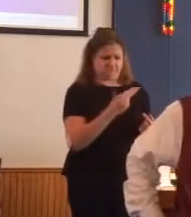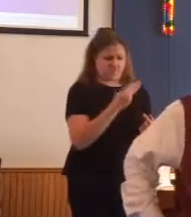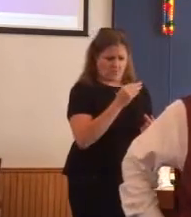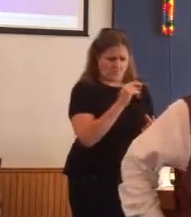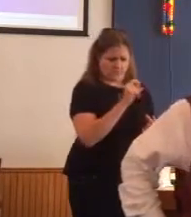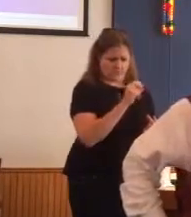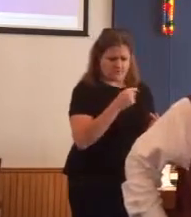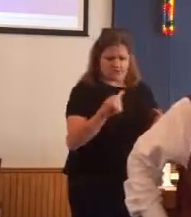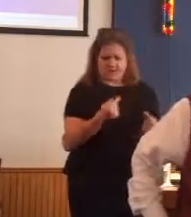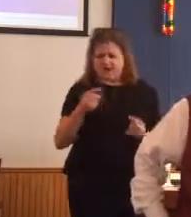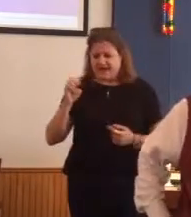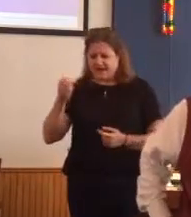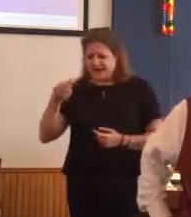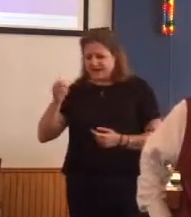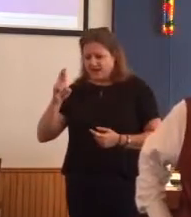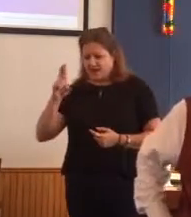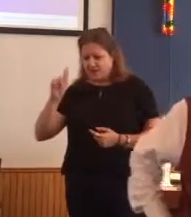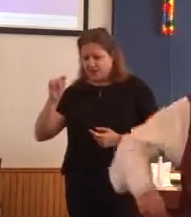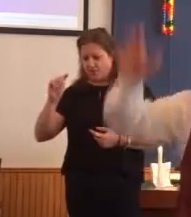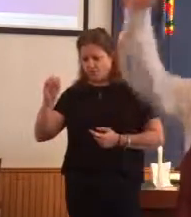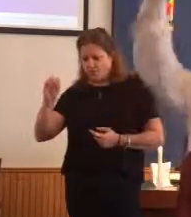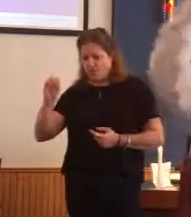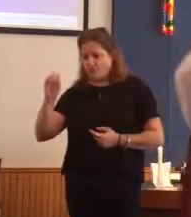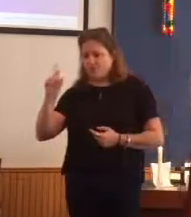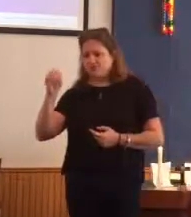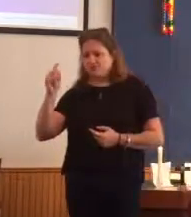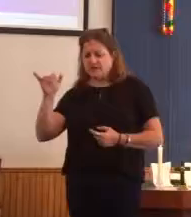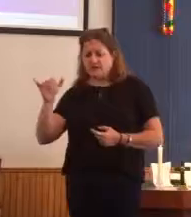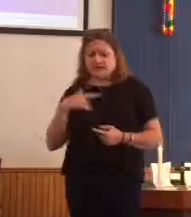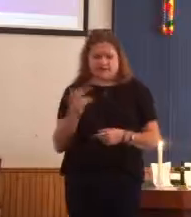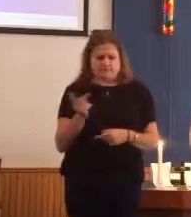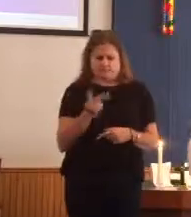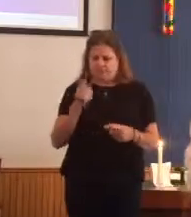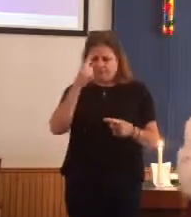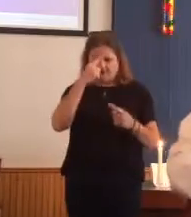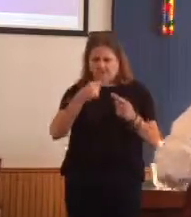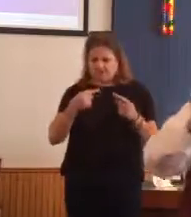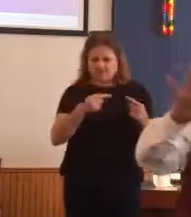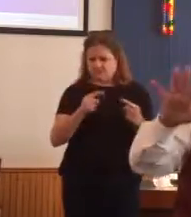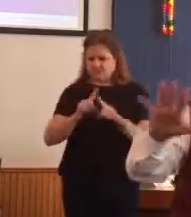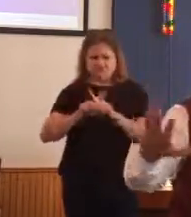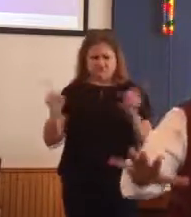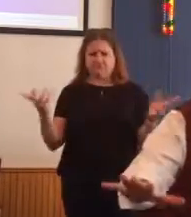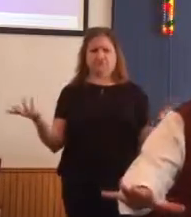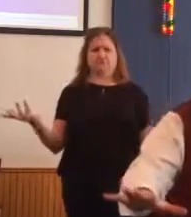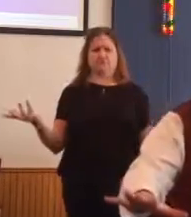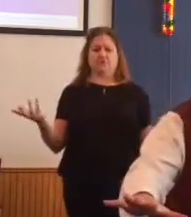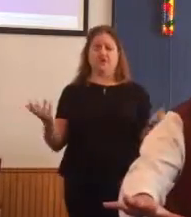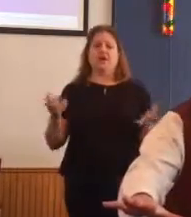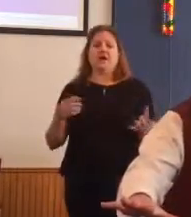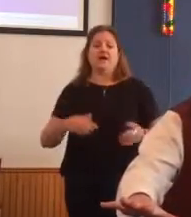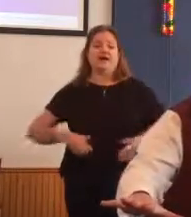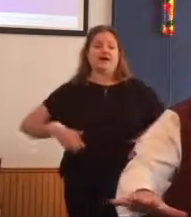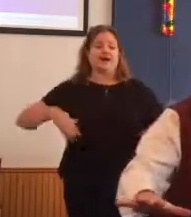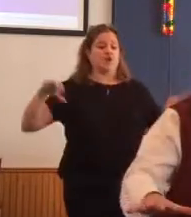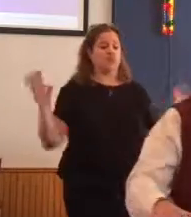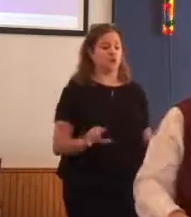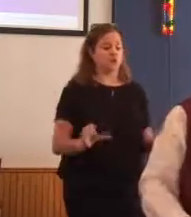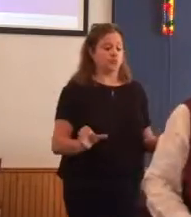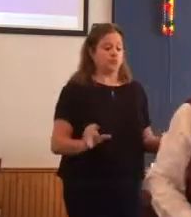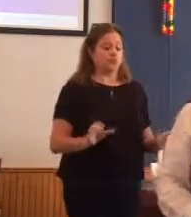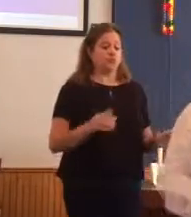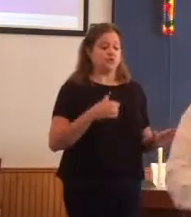heterosexuality or sexuality itself. Oh, wait. Practicing is a sin, right?